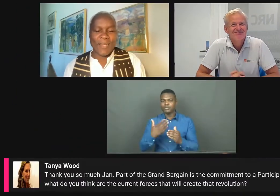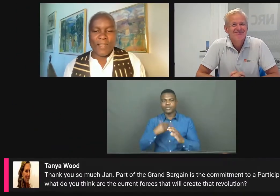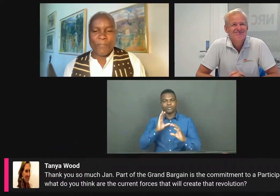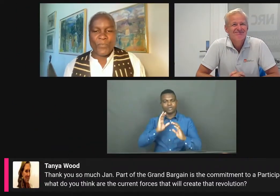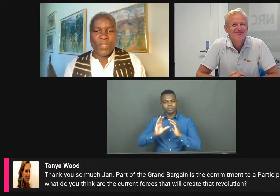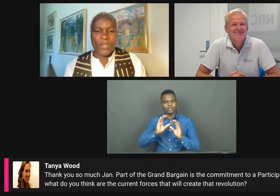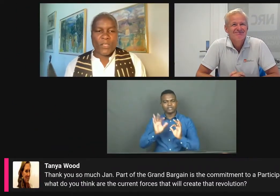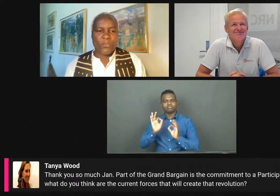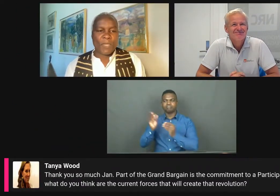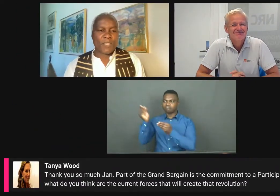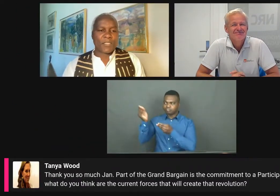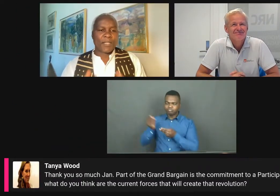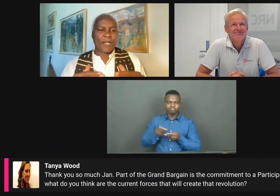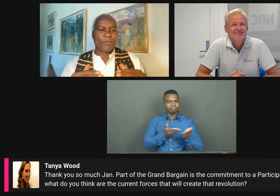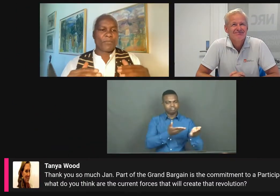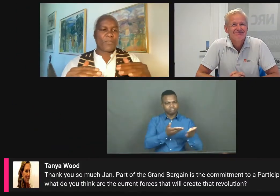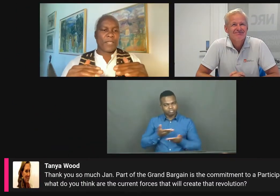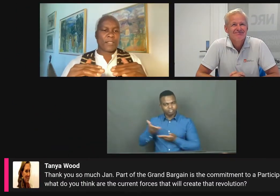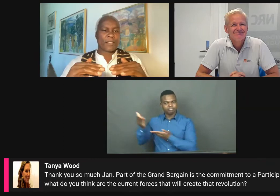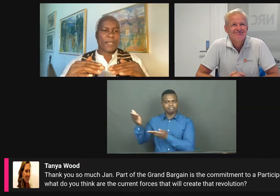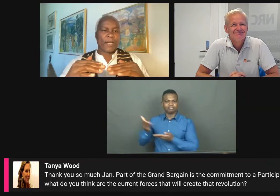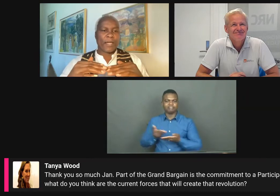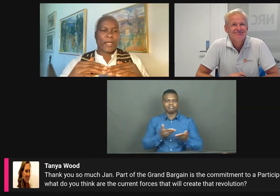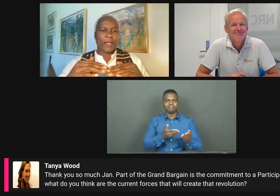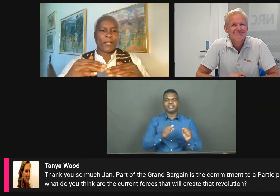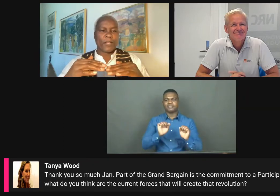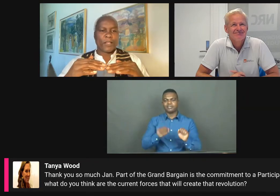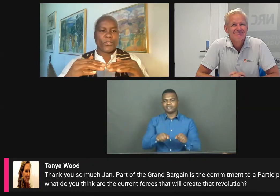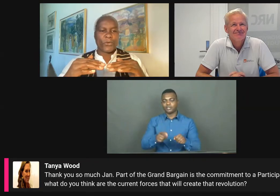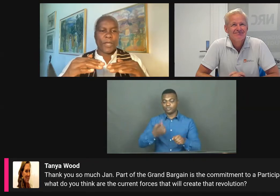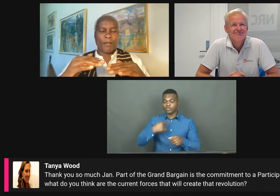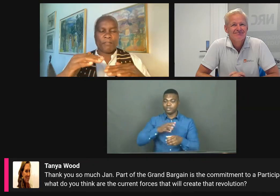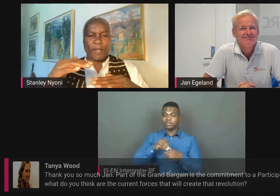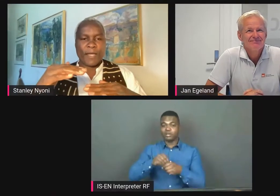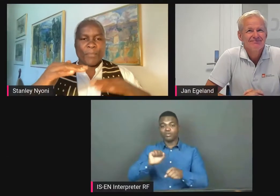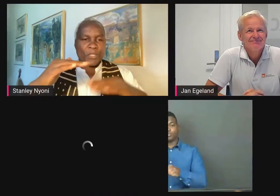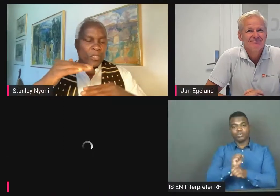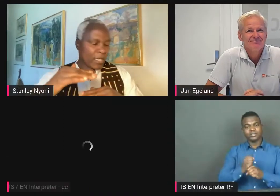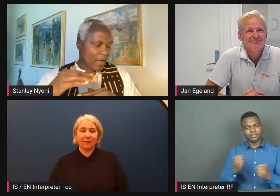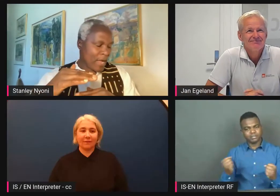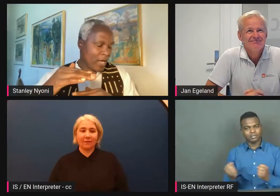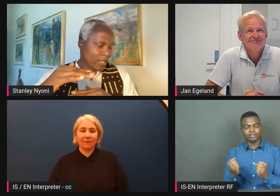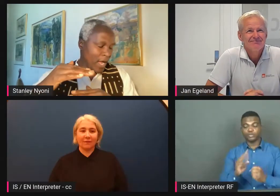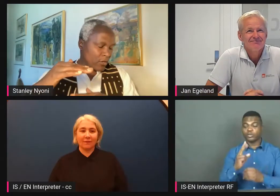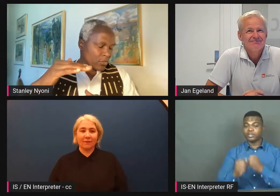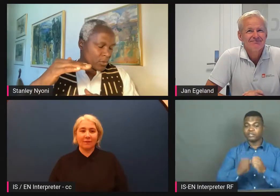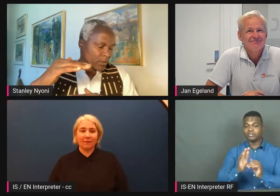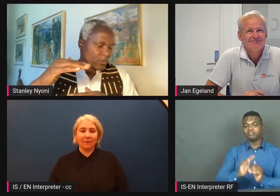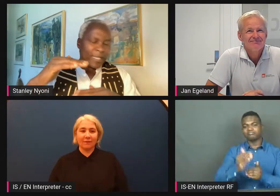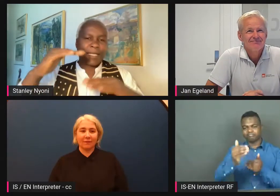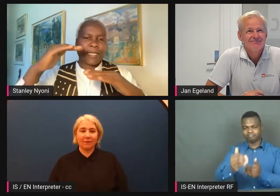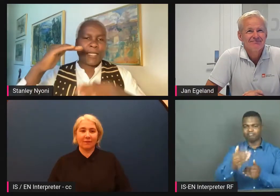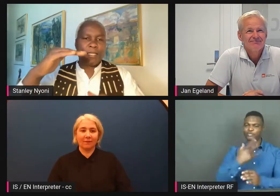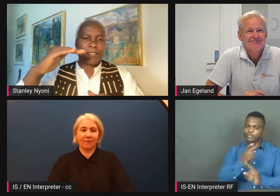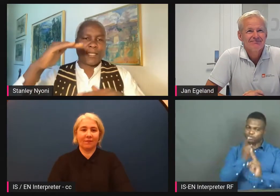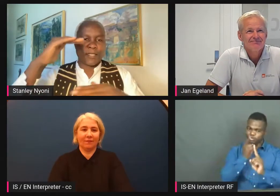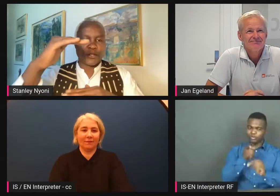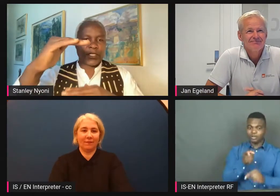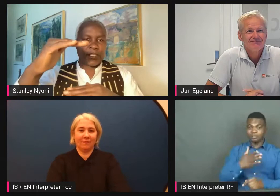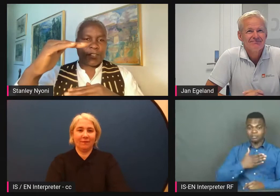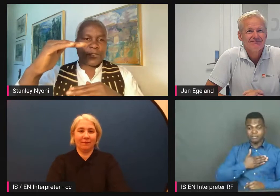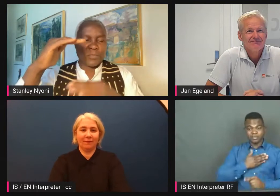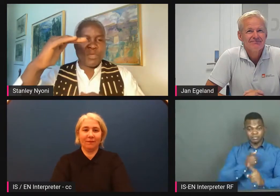Thank you, Jan. You mentioned a couple of things. You have been talking about how to increase